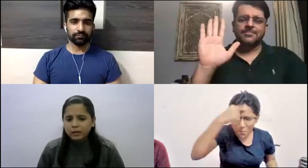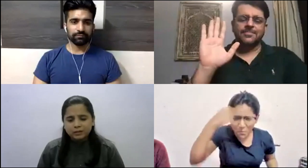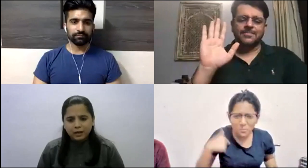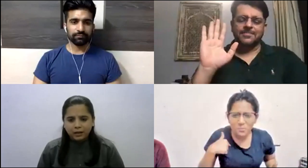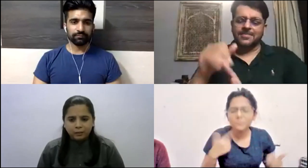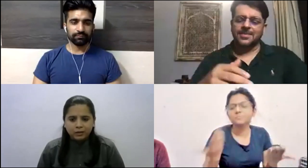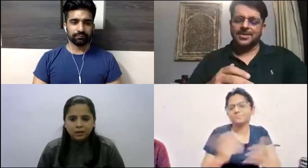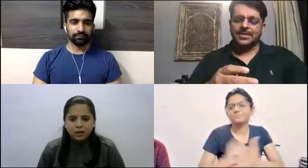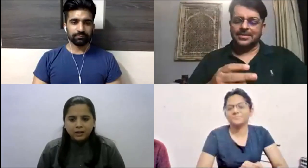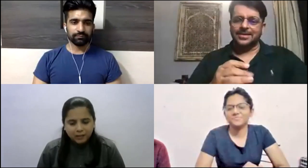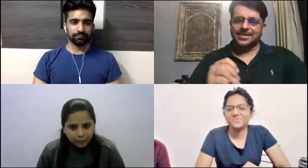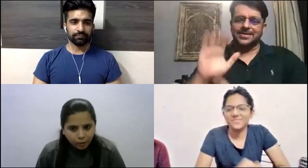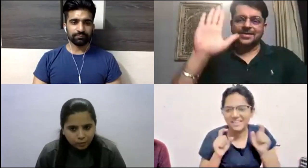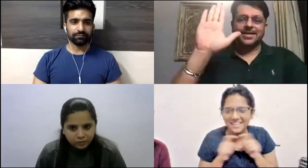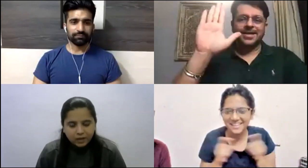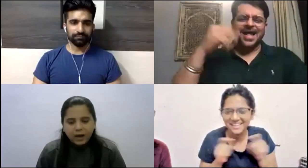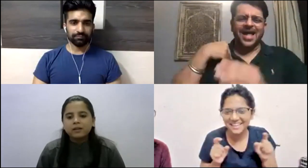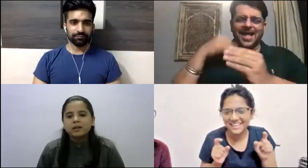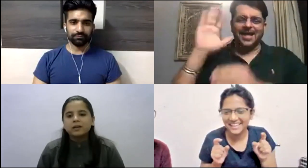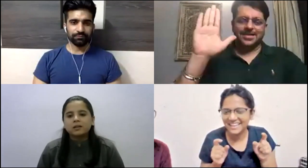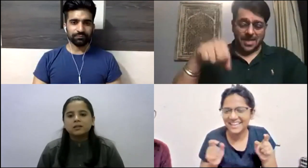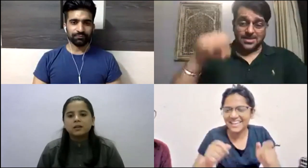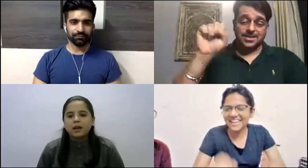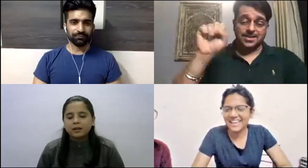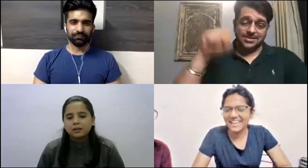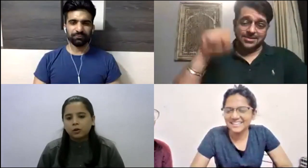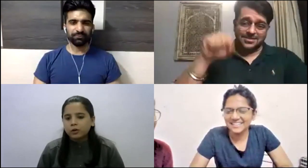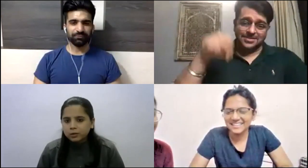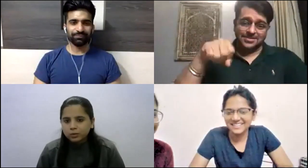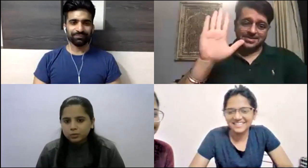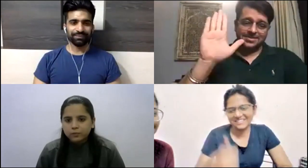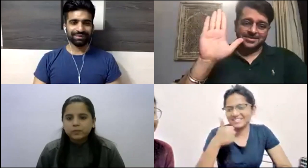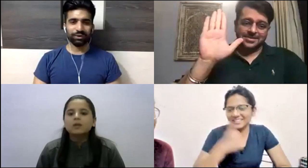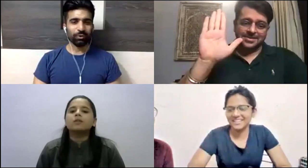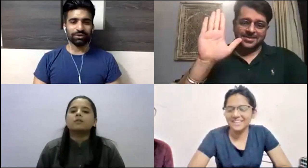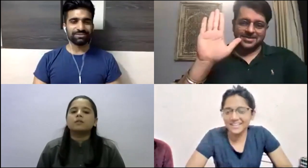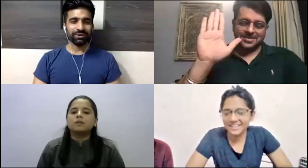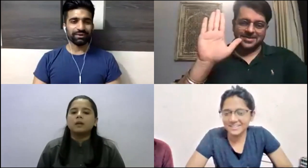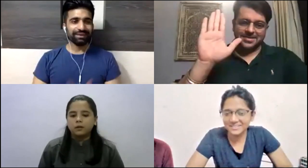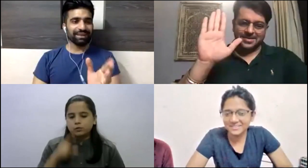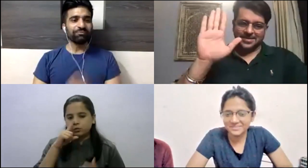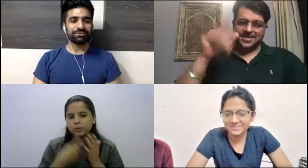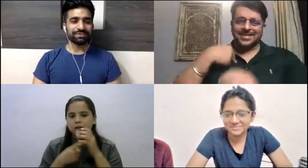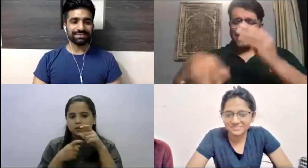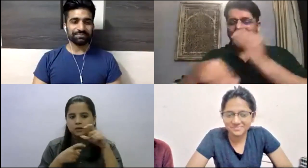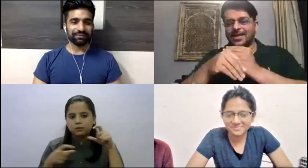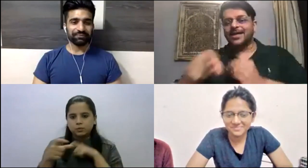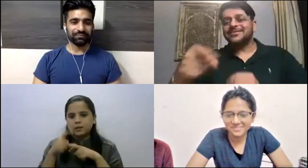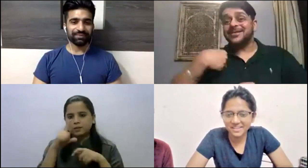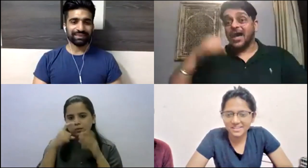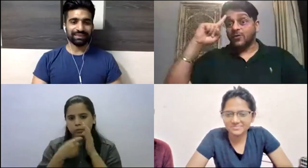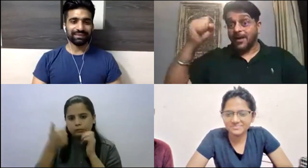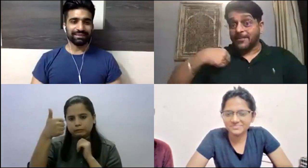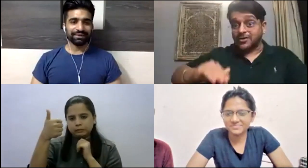how I mean, it's our problem. We can't read it and not able to. It's not. Alim wants to say something. So